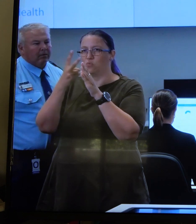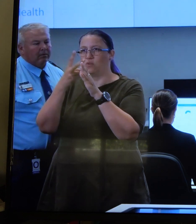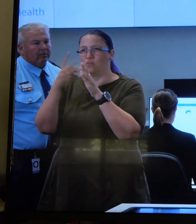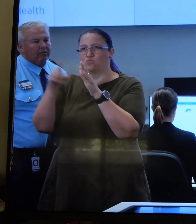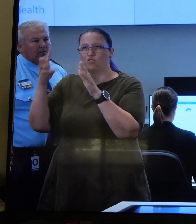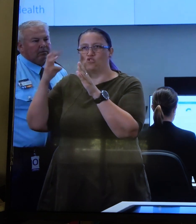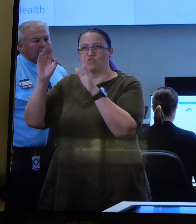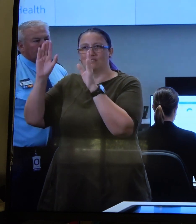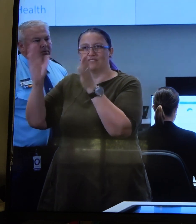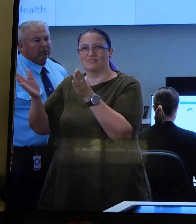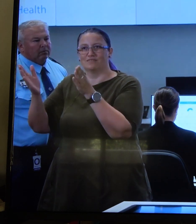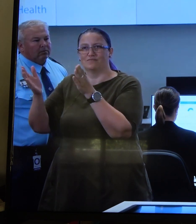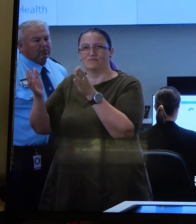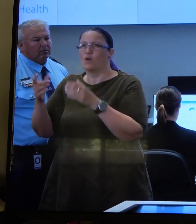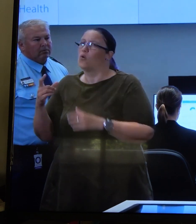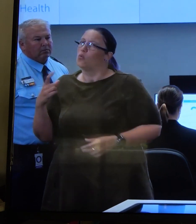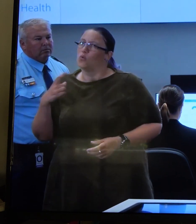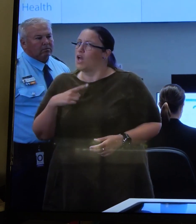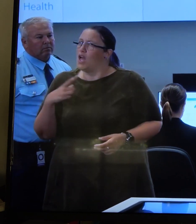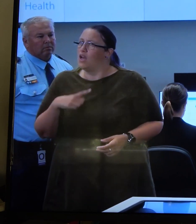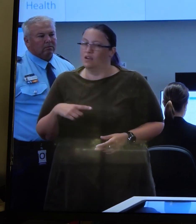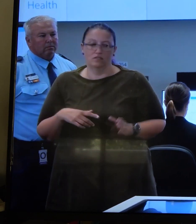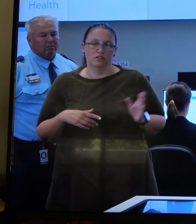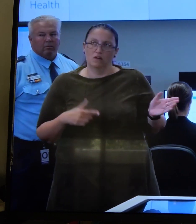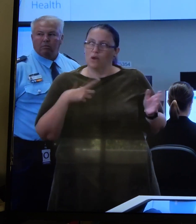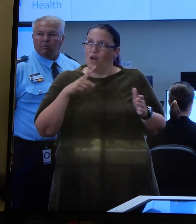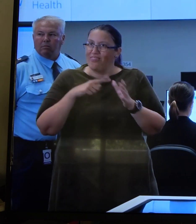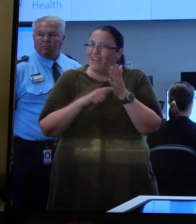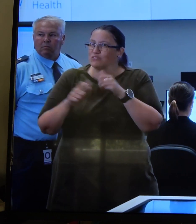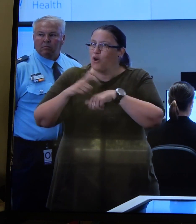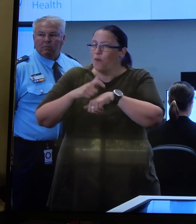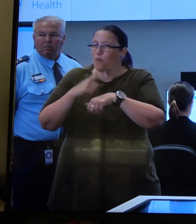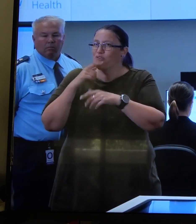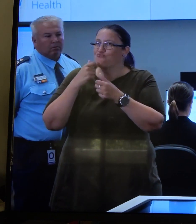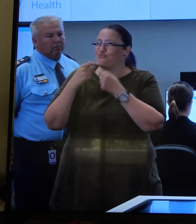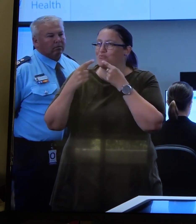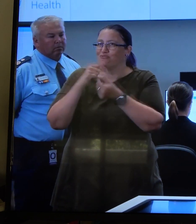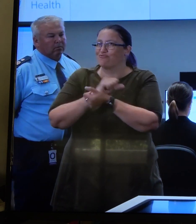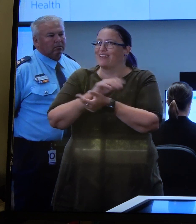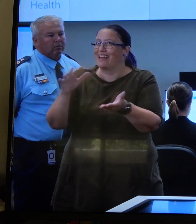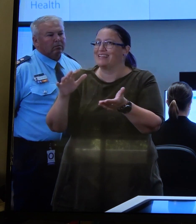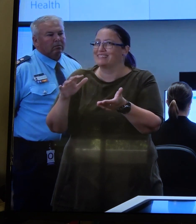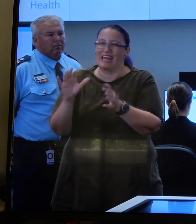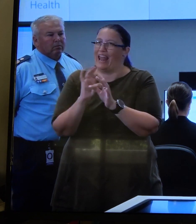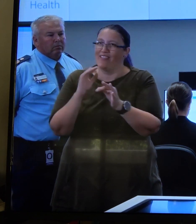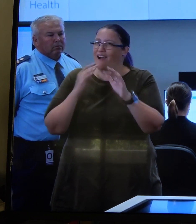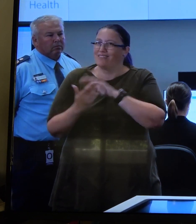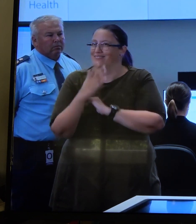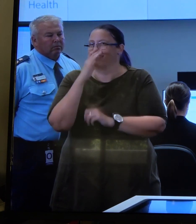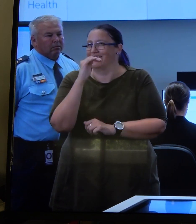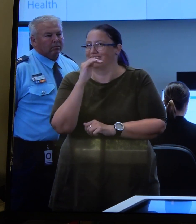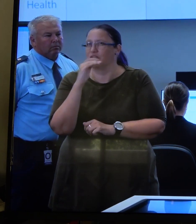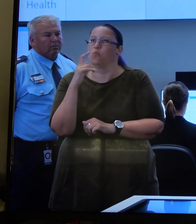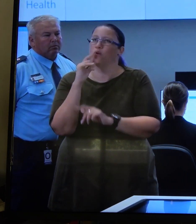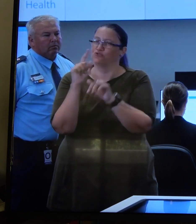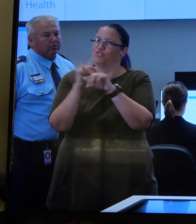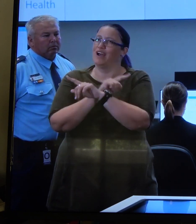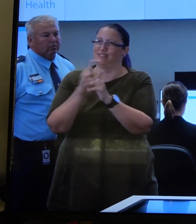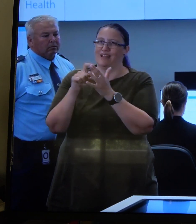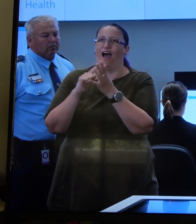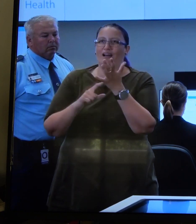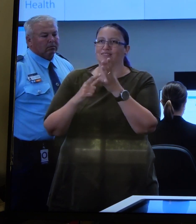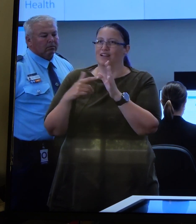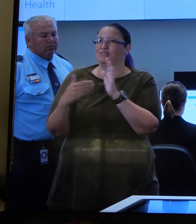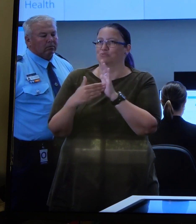And that's basically because there weren't any cases under 10 at that time. We will update the data today. Consequent on this